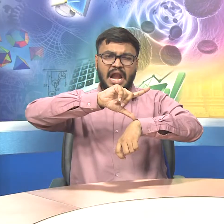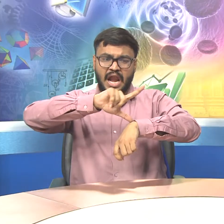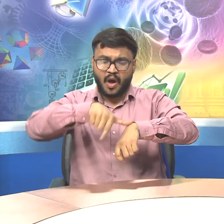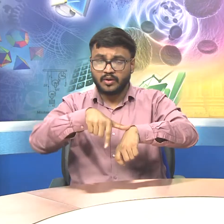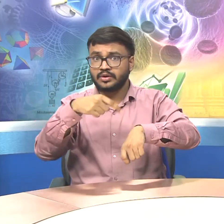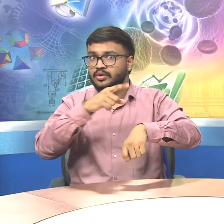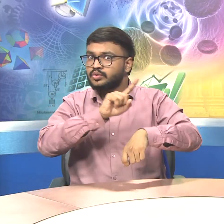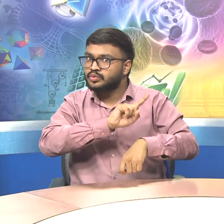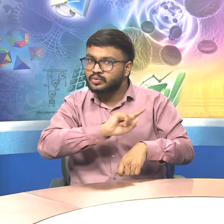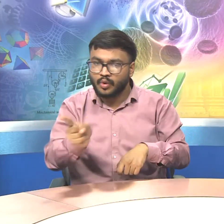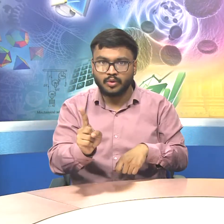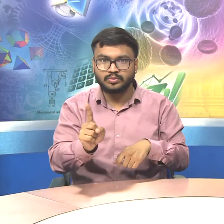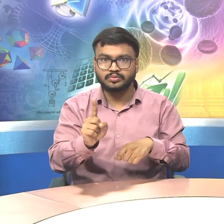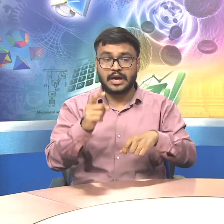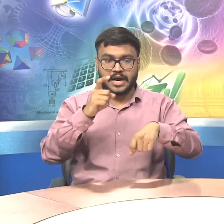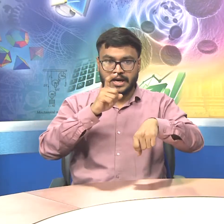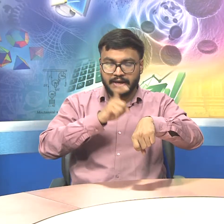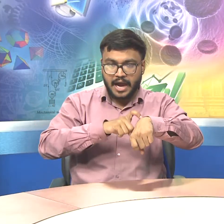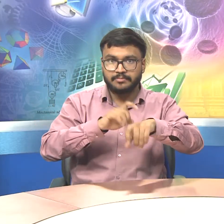tonight. Be back on time.